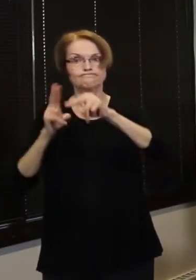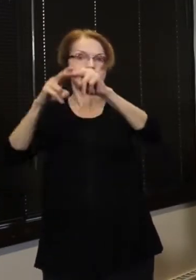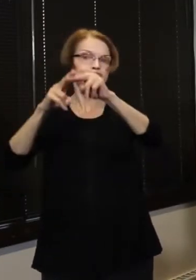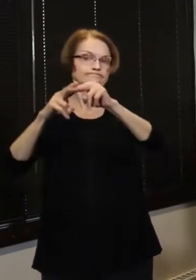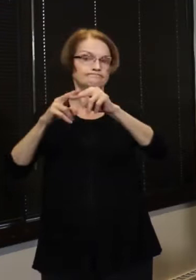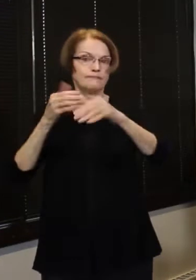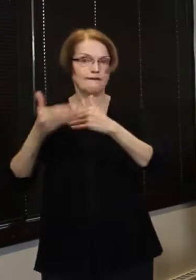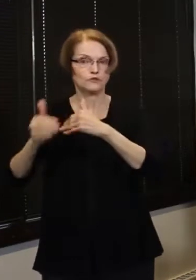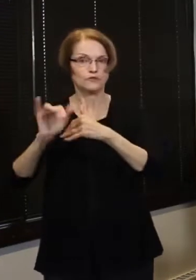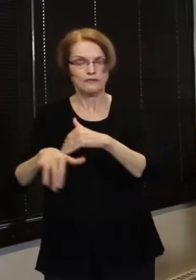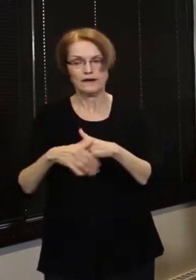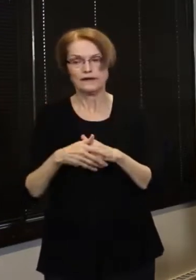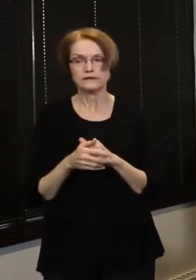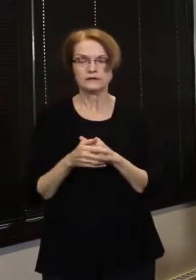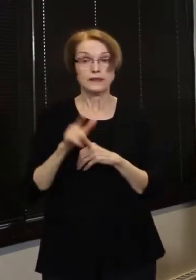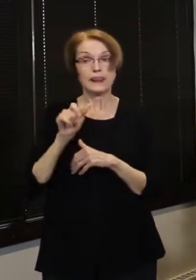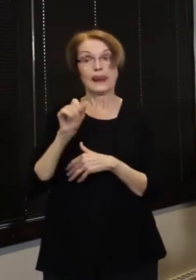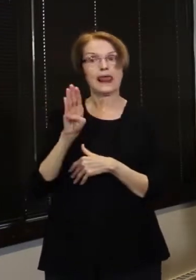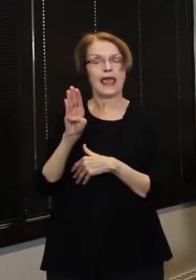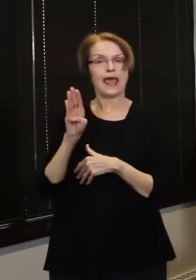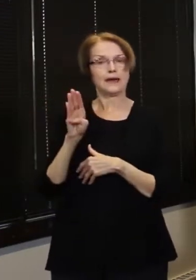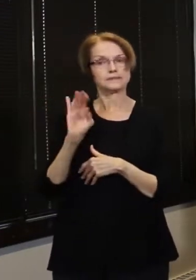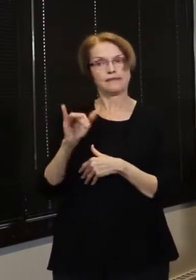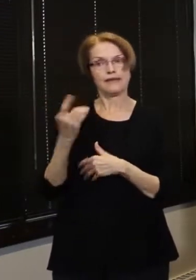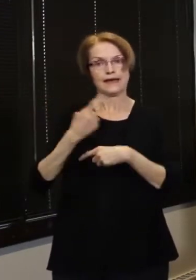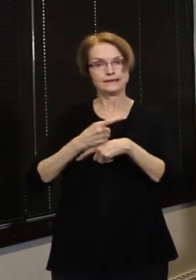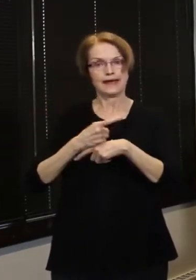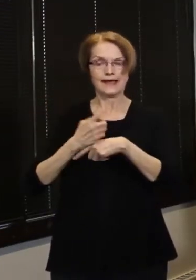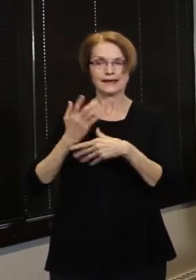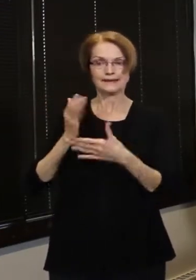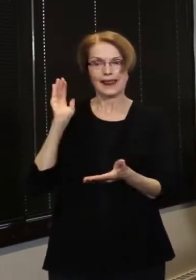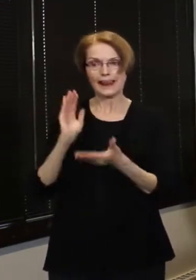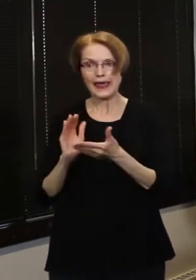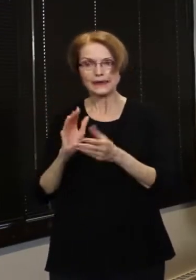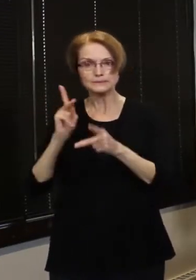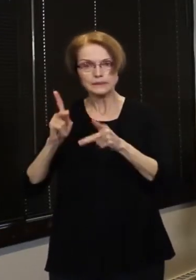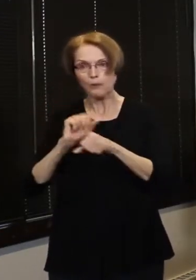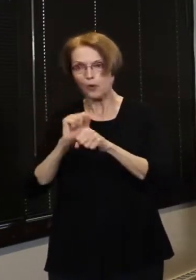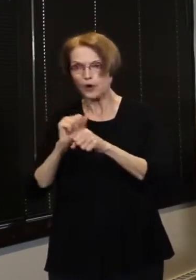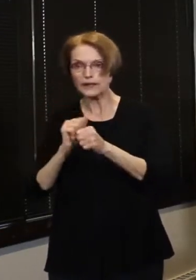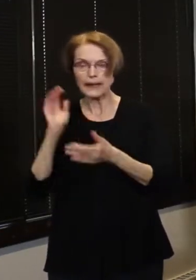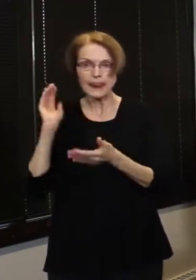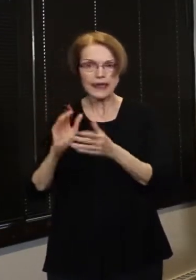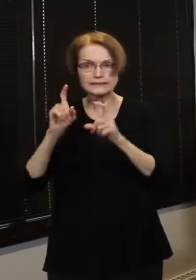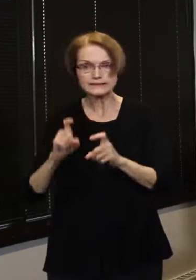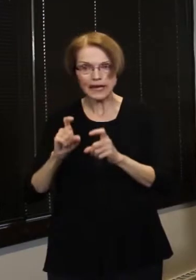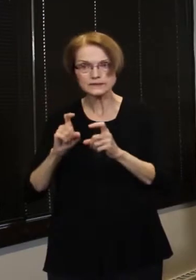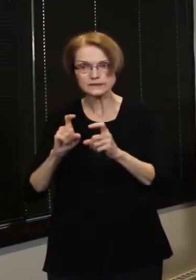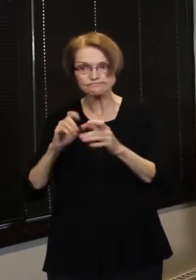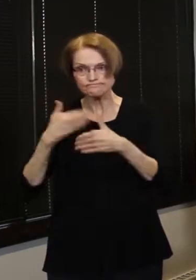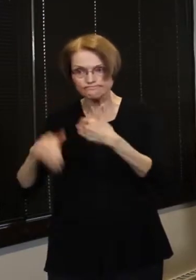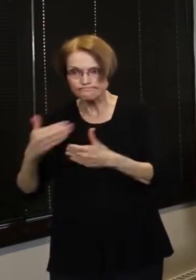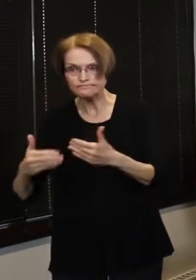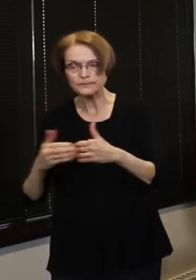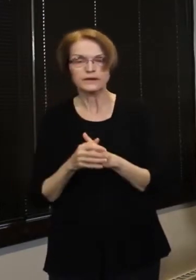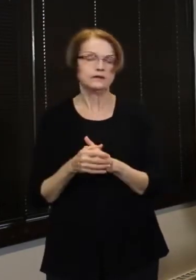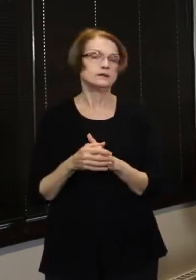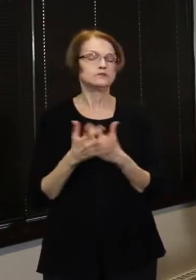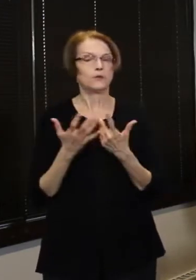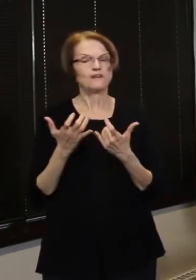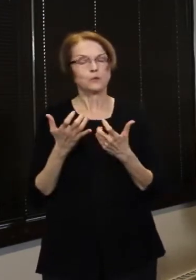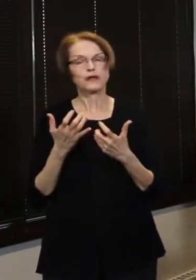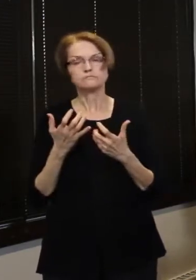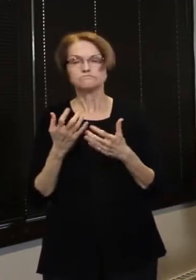reporting significant numbers on those days as well because of decreased operations. And so we usually give it a couple of days up to a week for